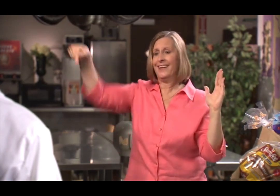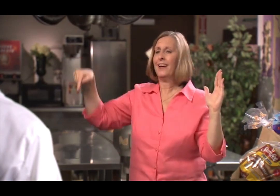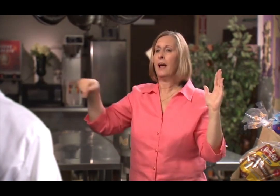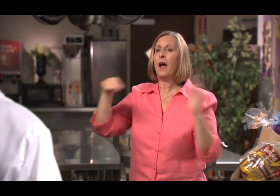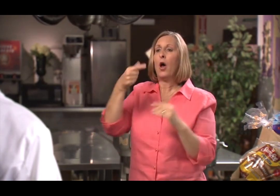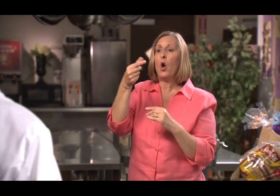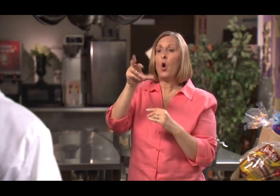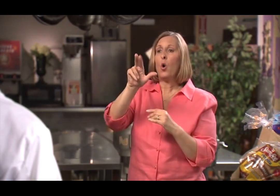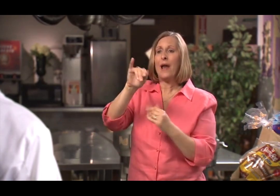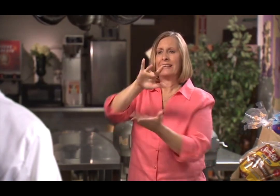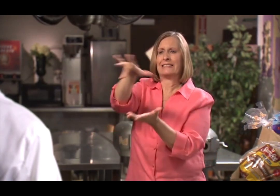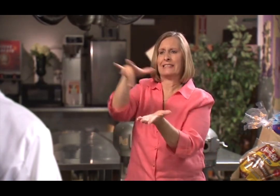labeled grains.